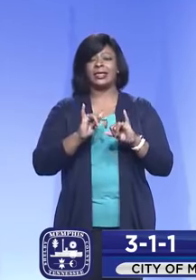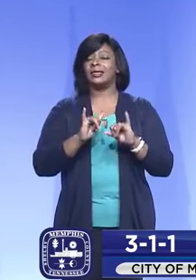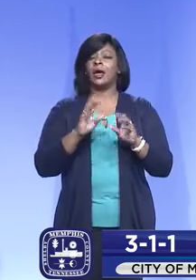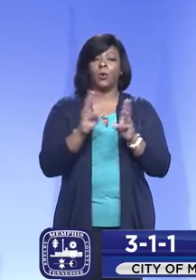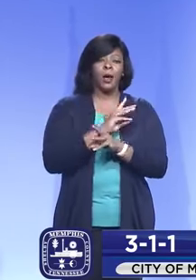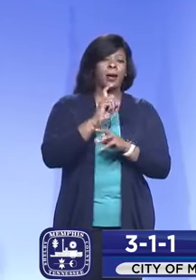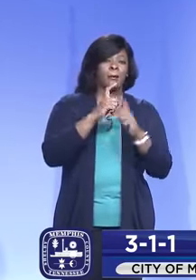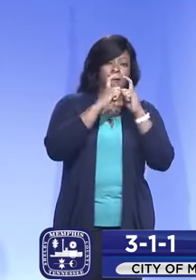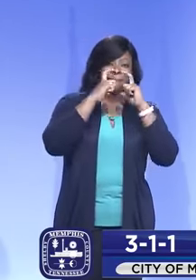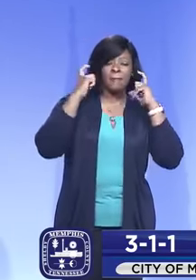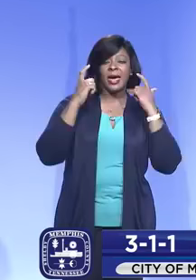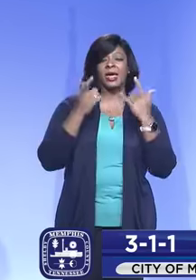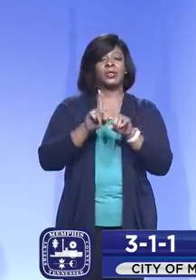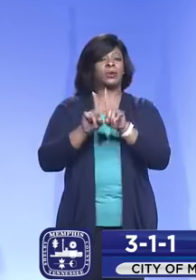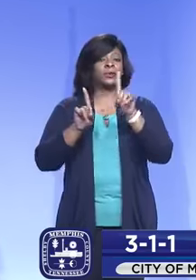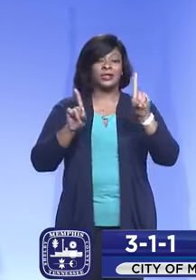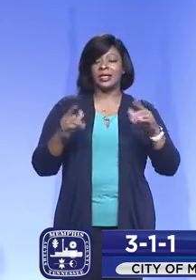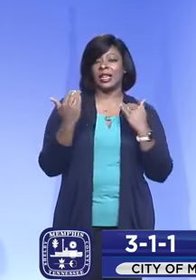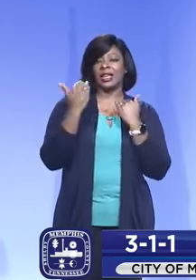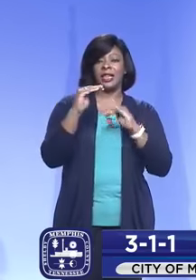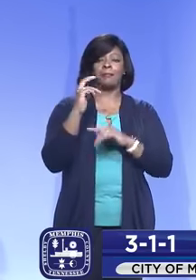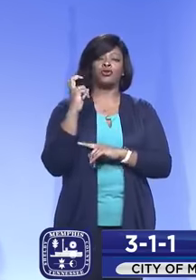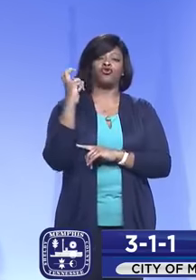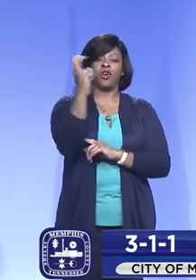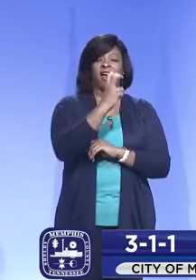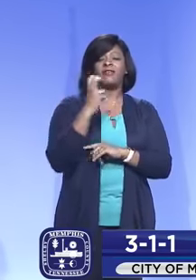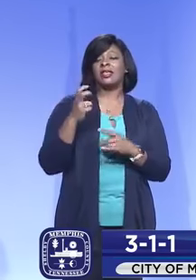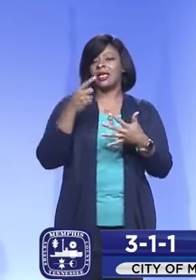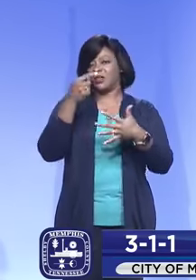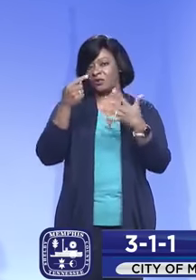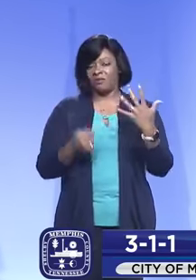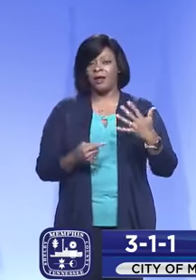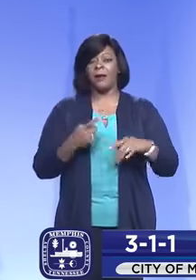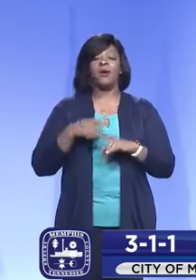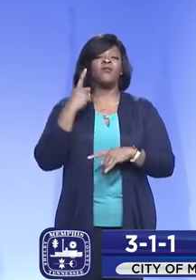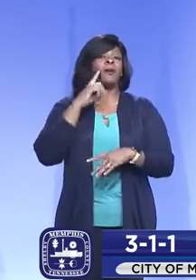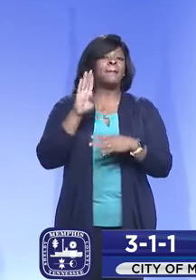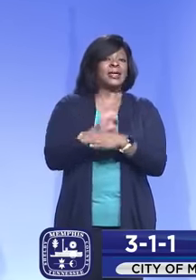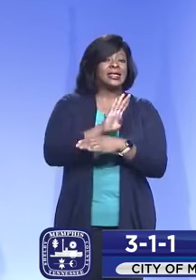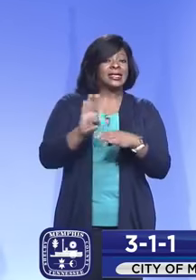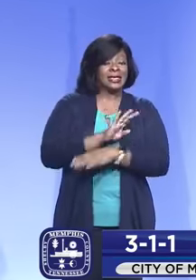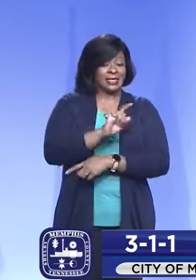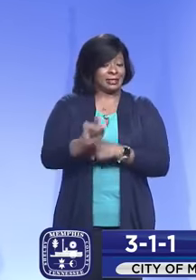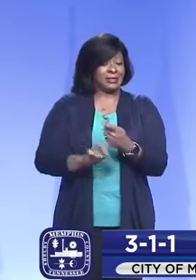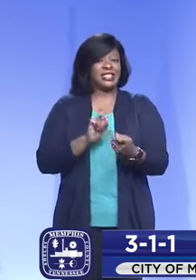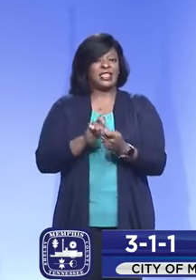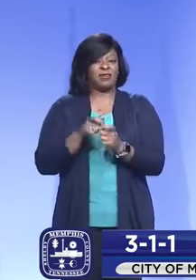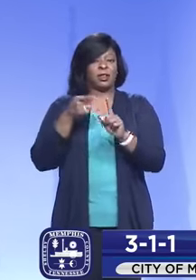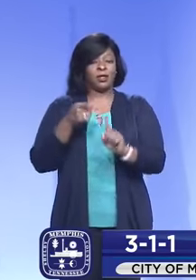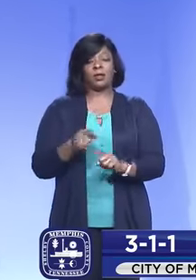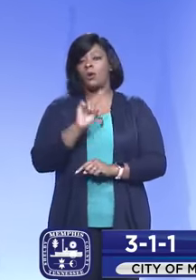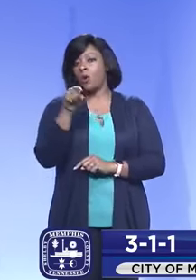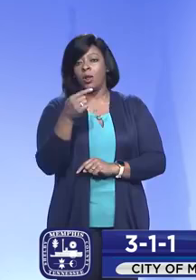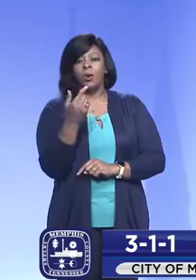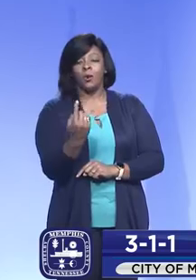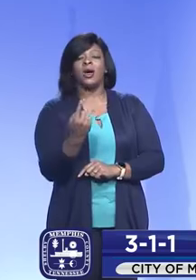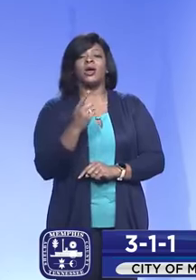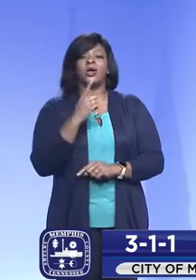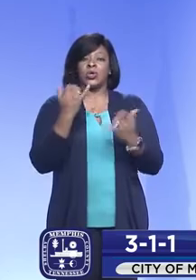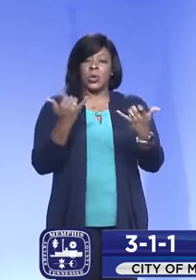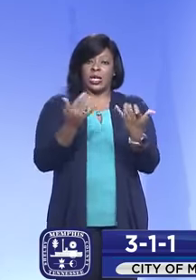wear masks, social distance, limit travel, and so on. But for businesses specifically, the only ones that are